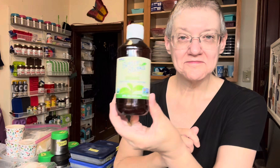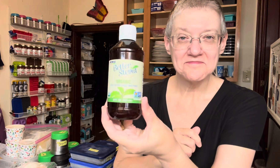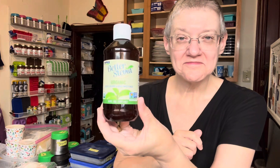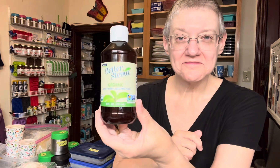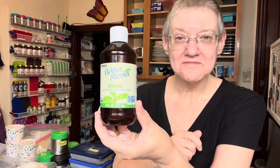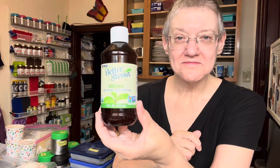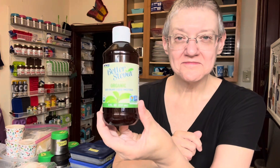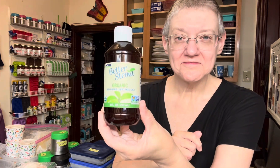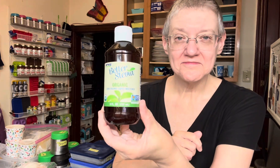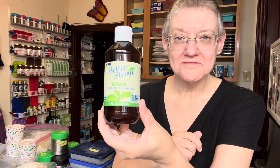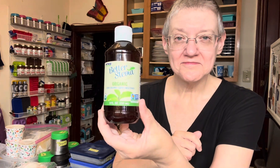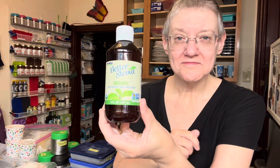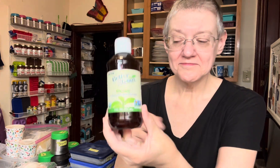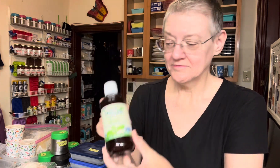liquid stevia.